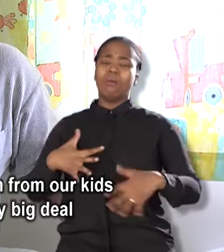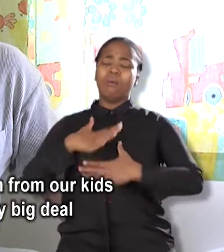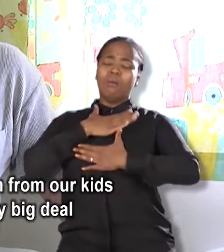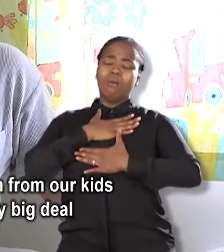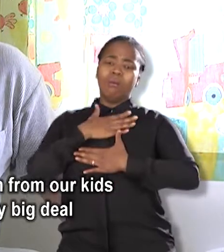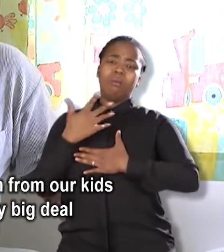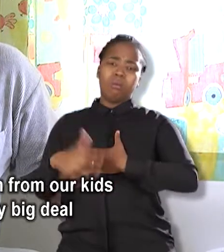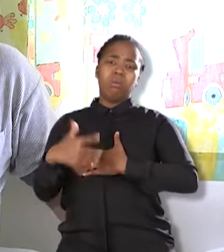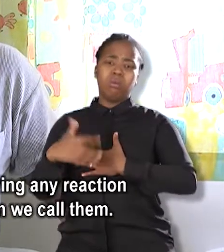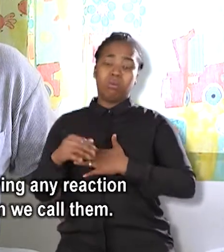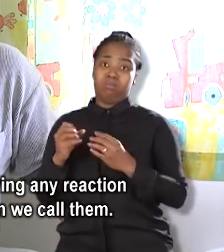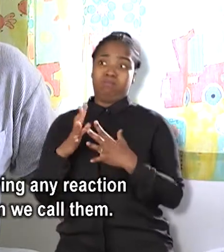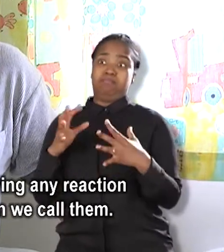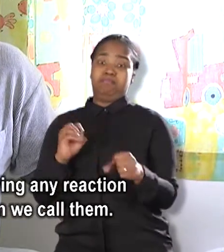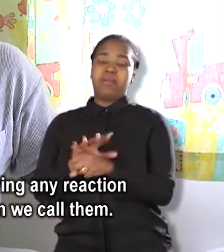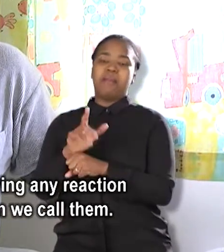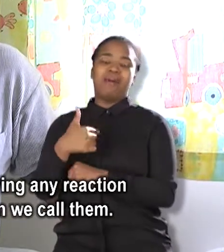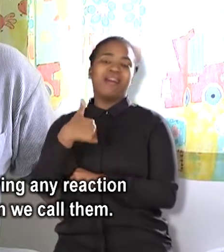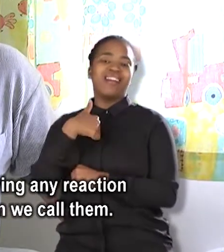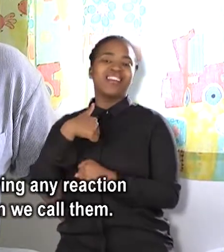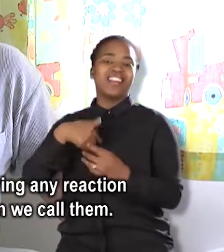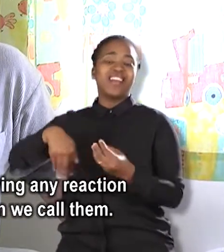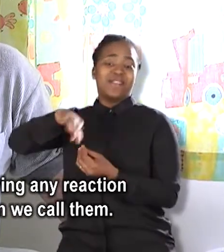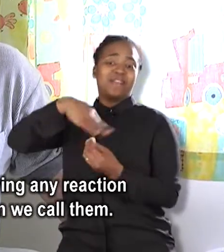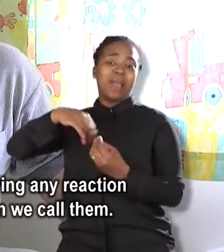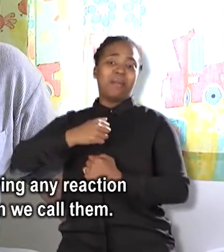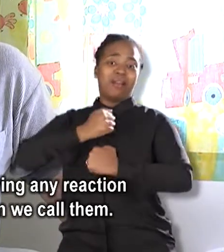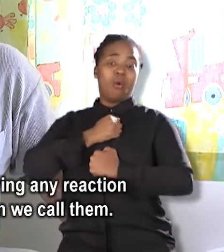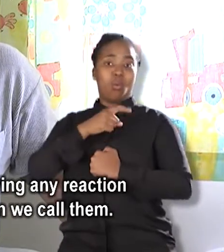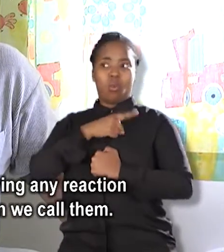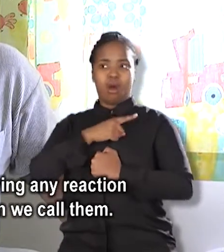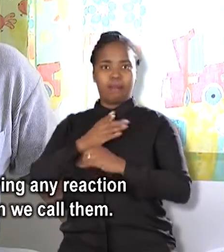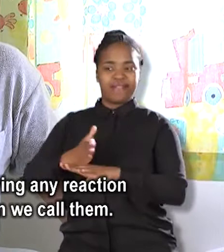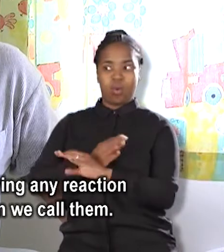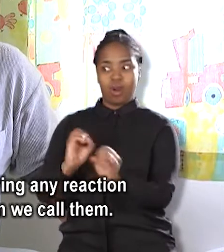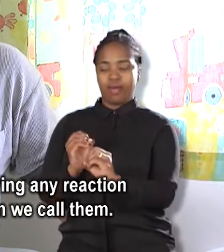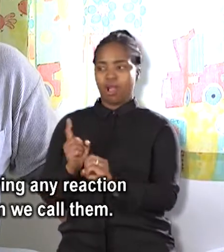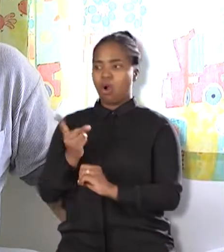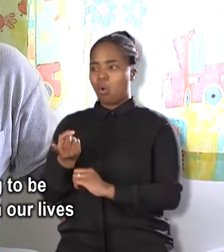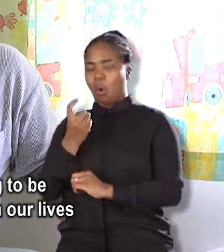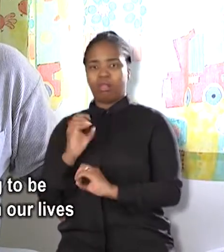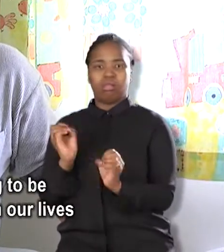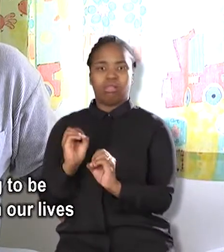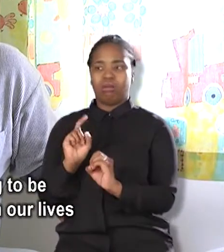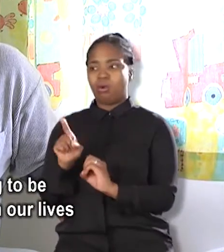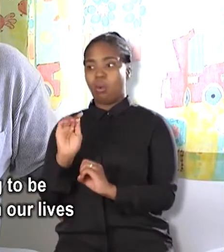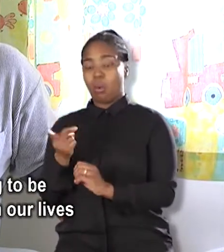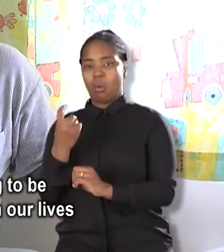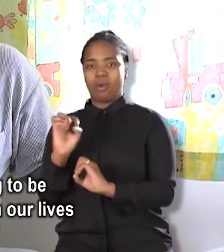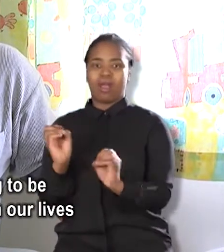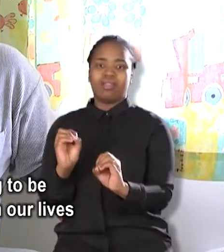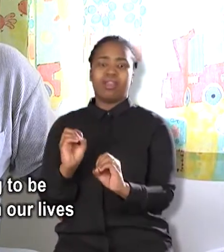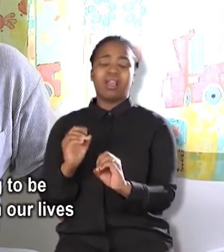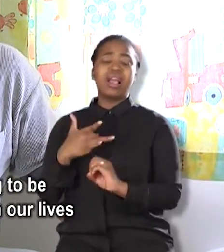already a very big impact apart from not having any reaction at this stage if you call them. So I feel